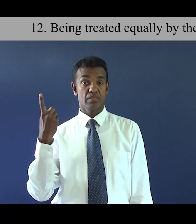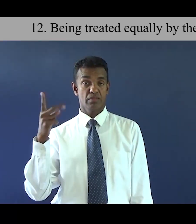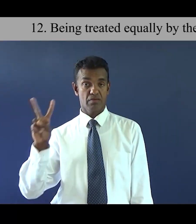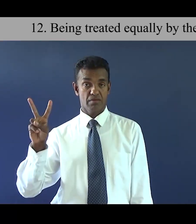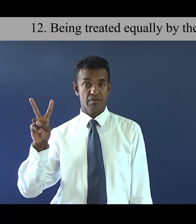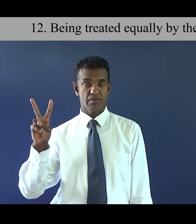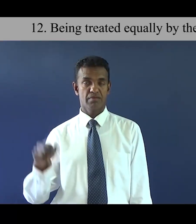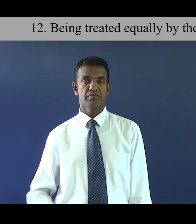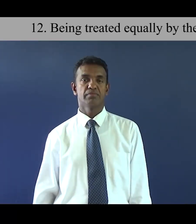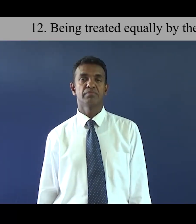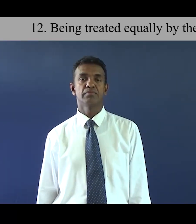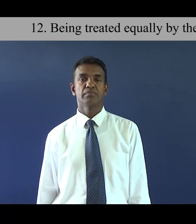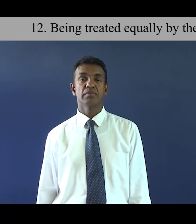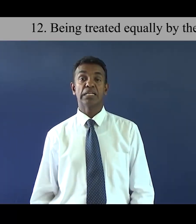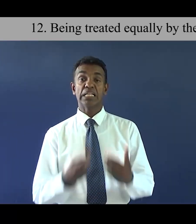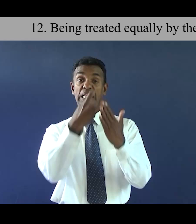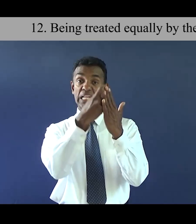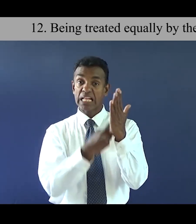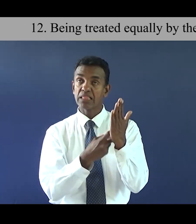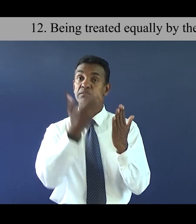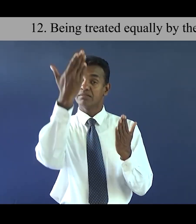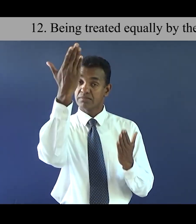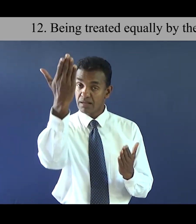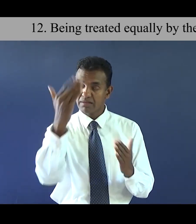Being treated equally by the law.